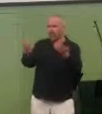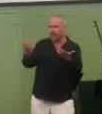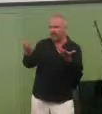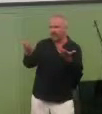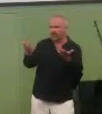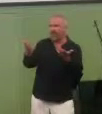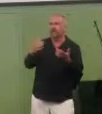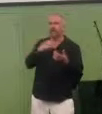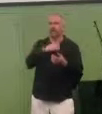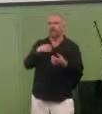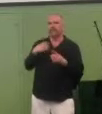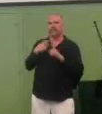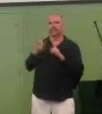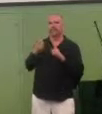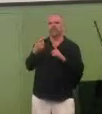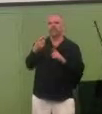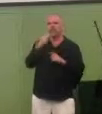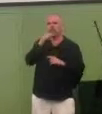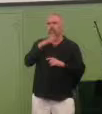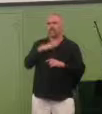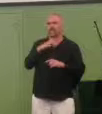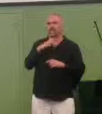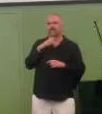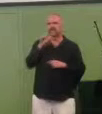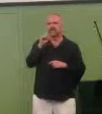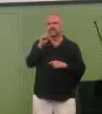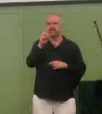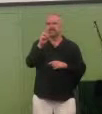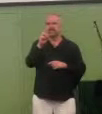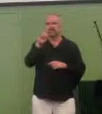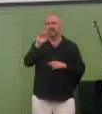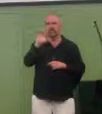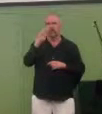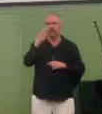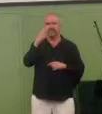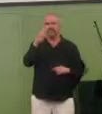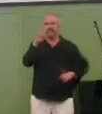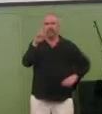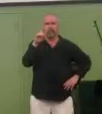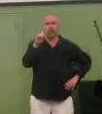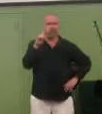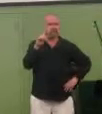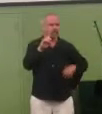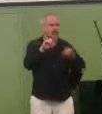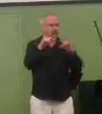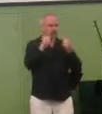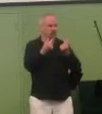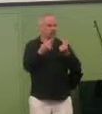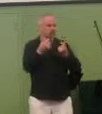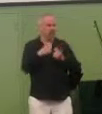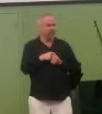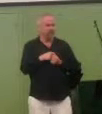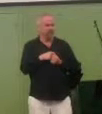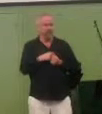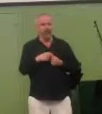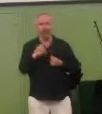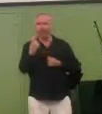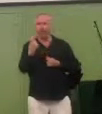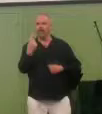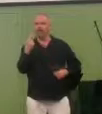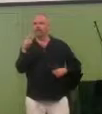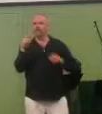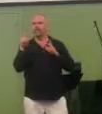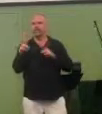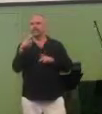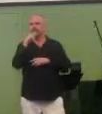out to be the members of this women's switchboard group. They are debating whether this one person, who they can't decide is